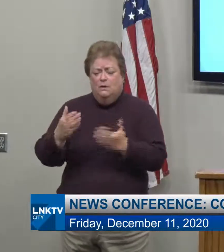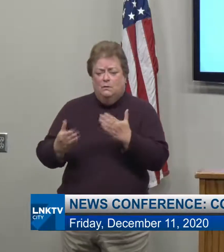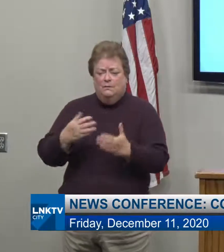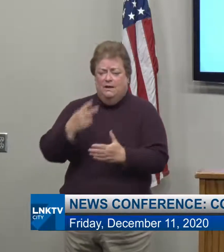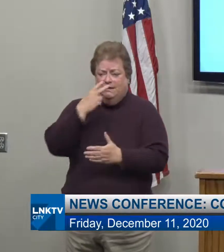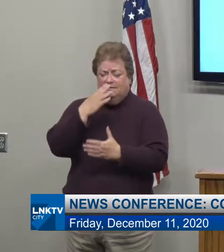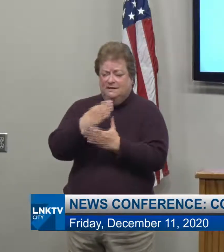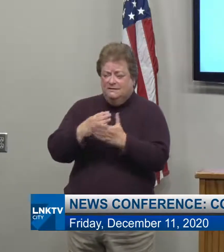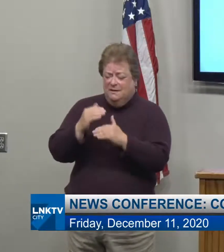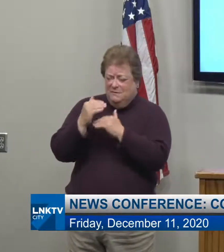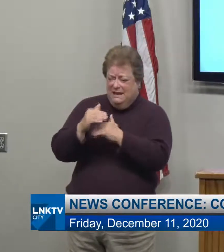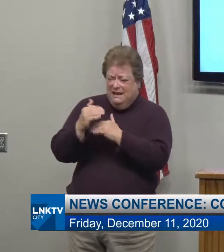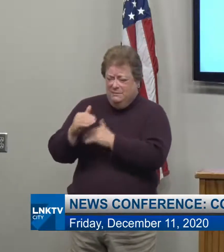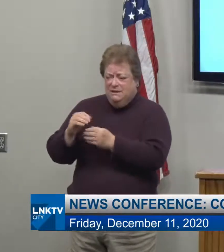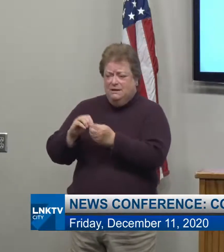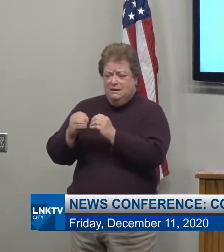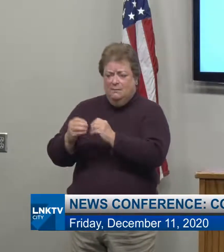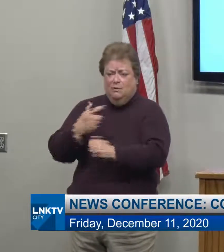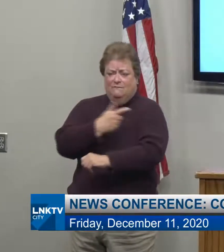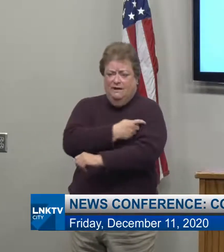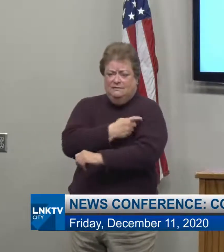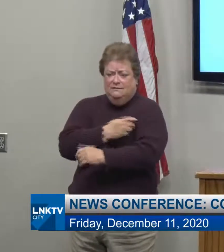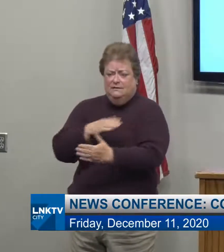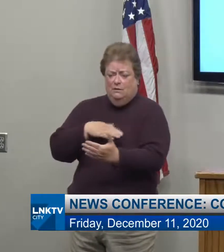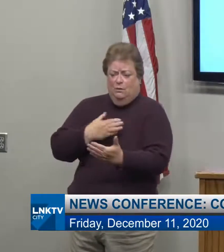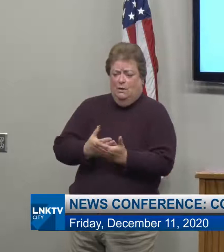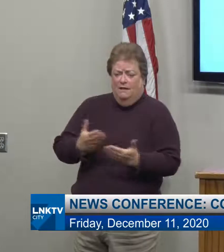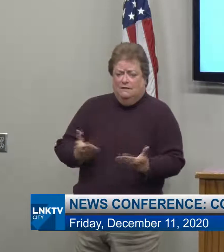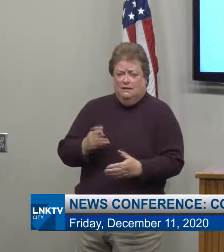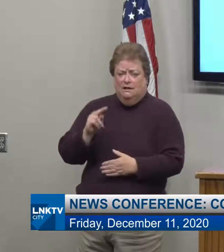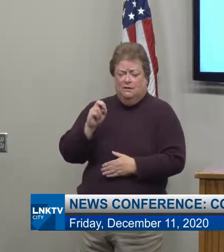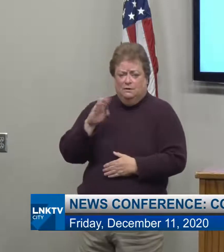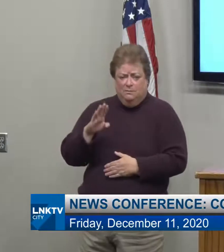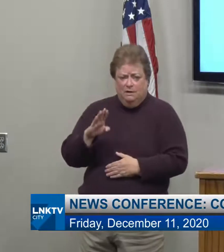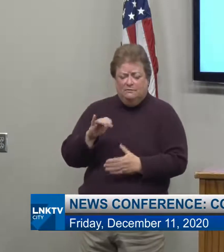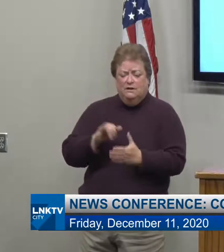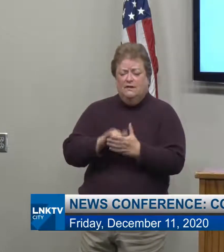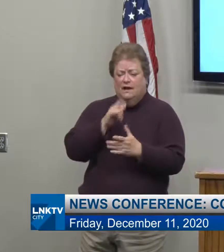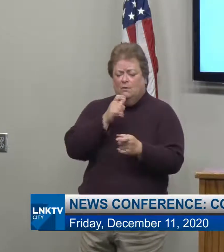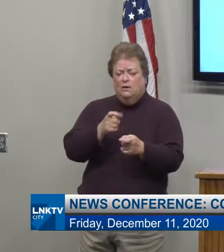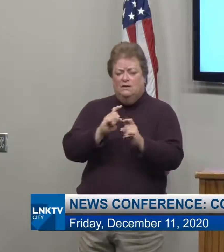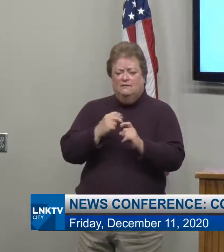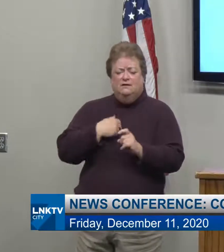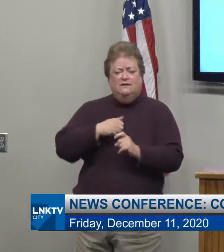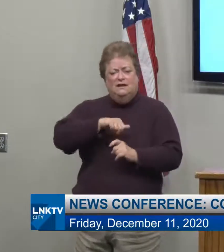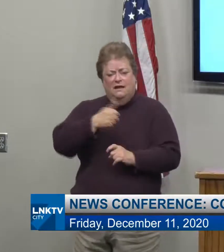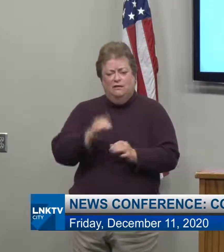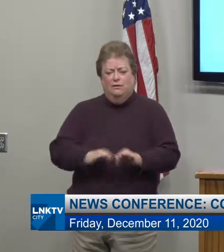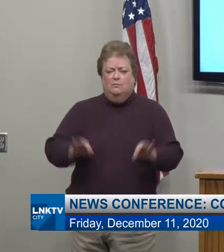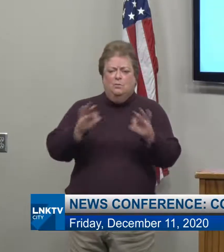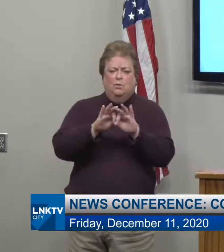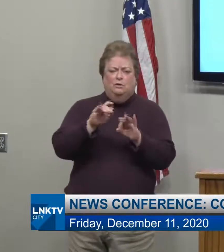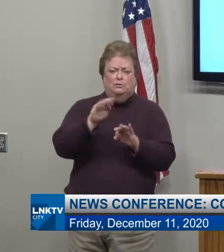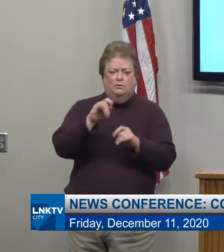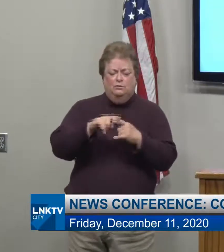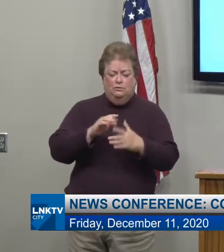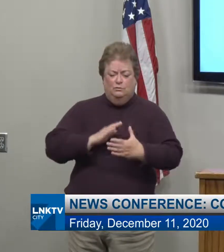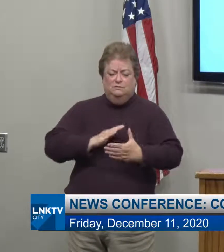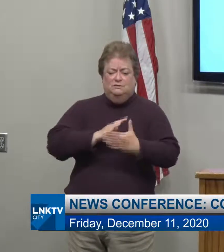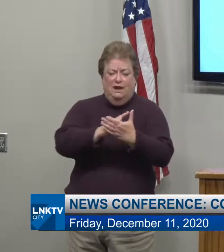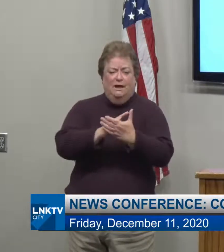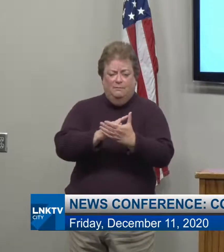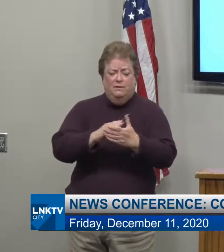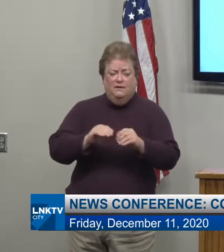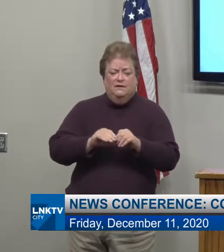in Nebraska as early as next week. The vaccine will give us another critical tool to stop the spread of the novel coronavirus,